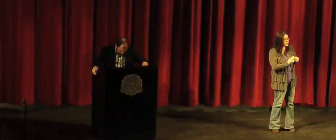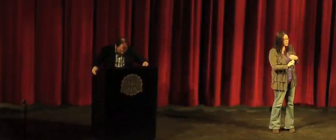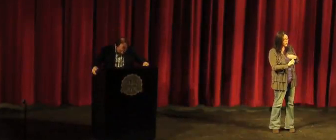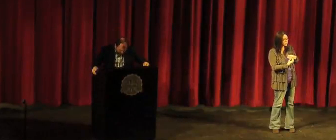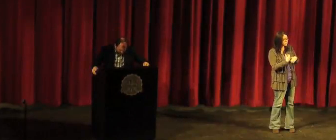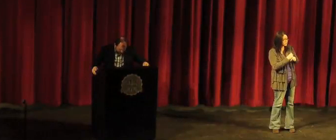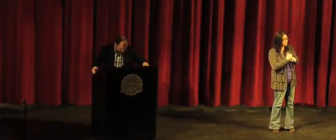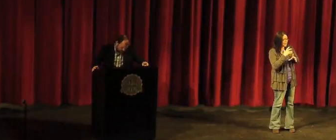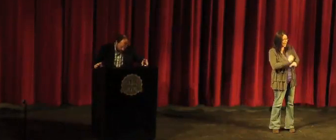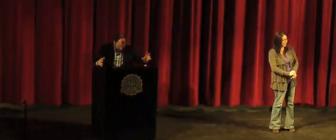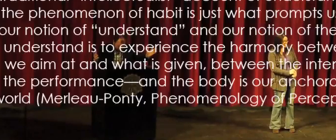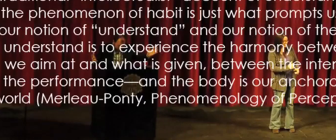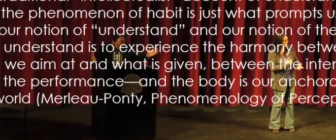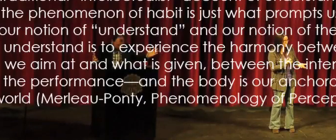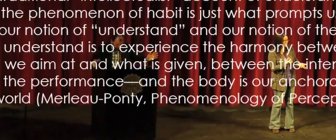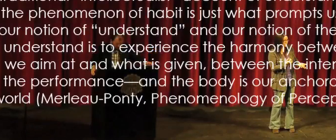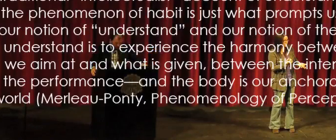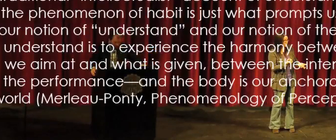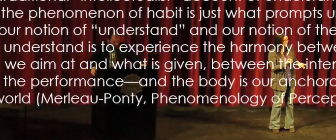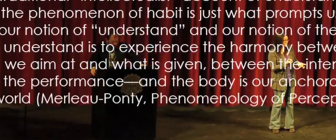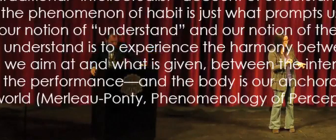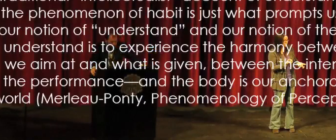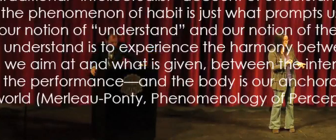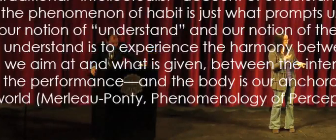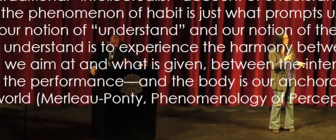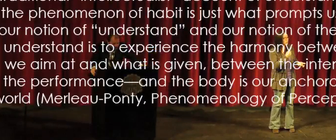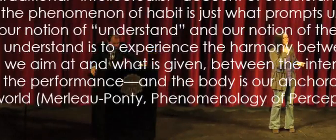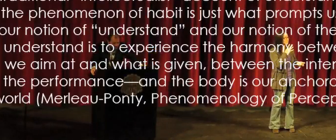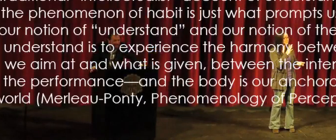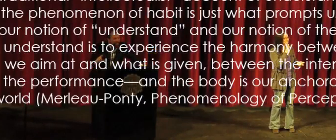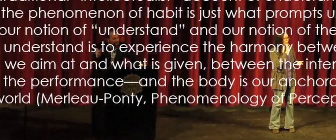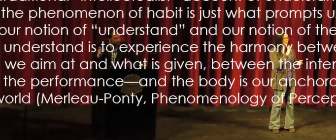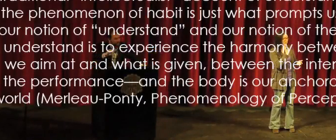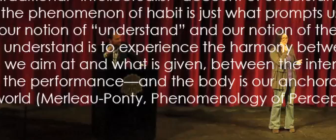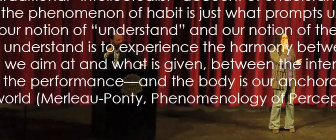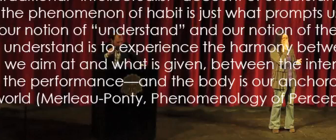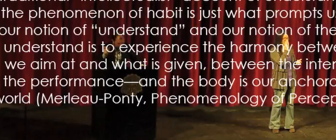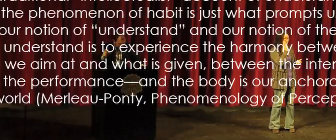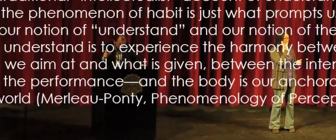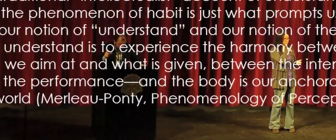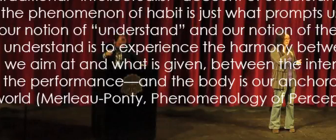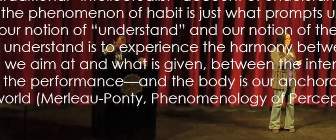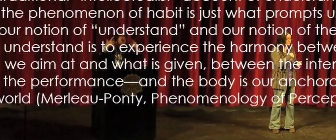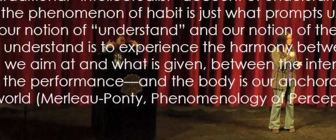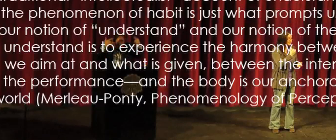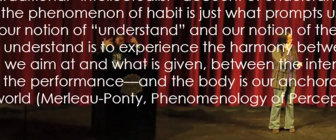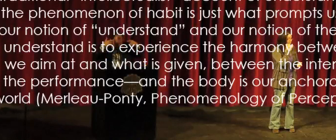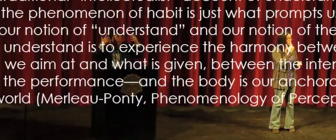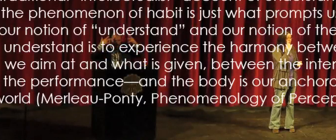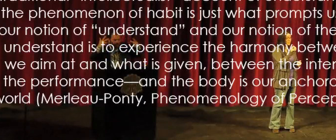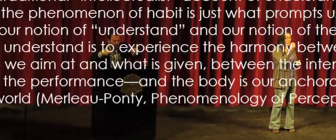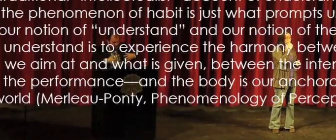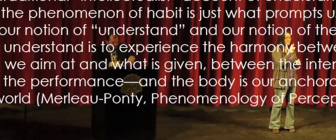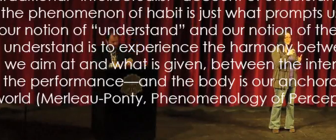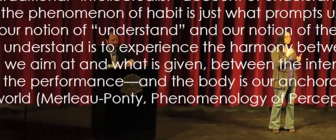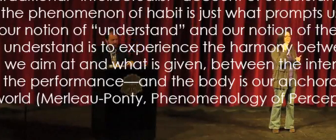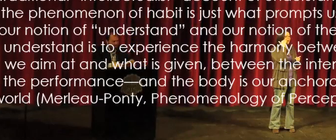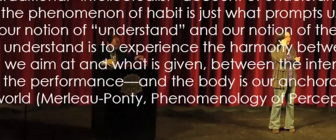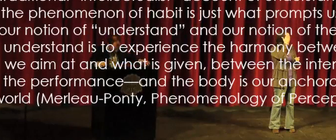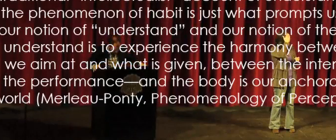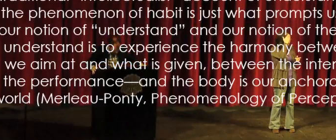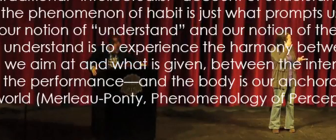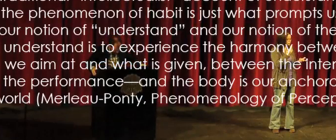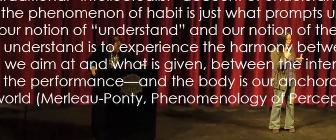is. And so he says, well, this will appear absurd if you think understanding is really just head knowledge.